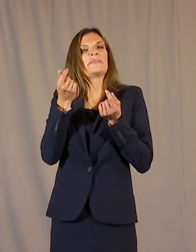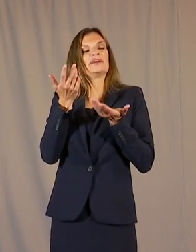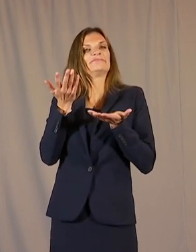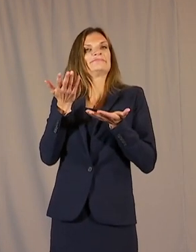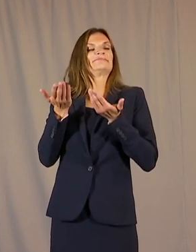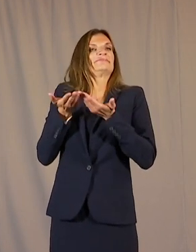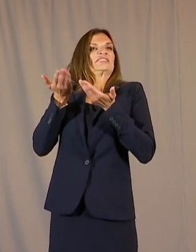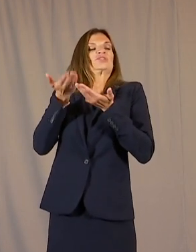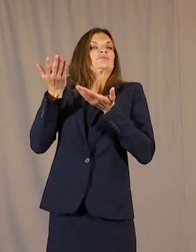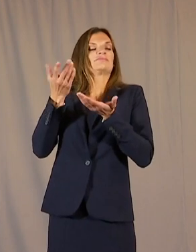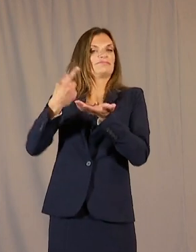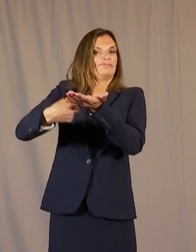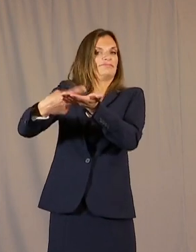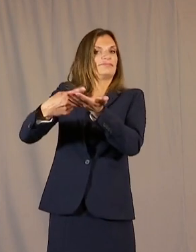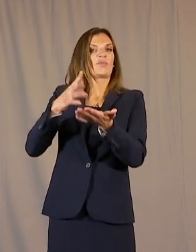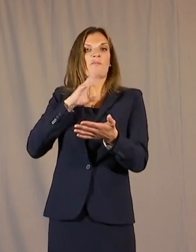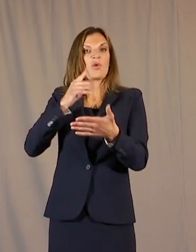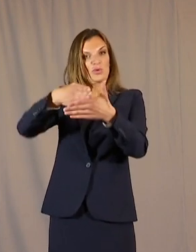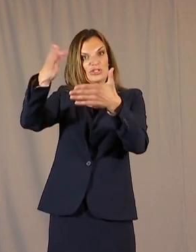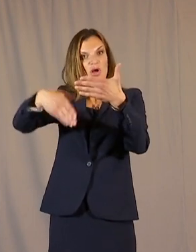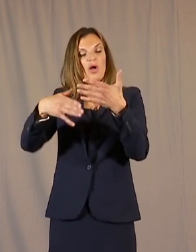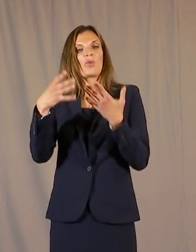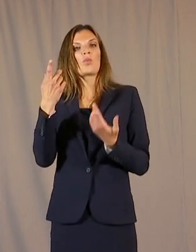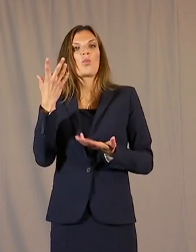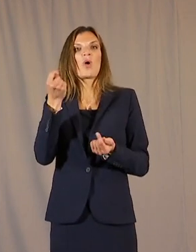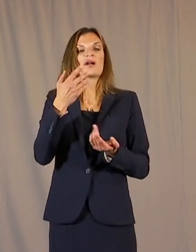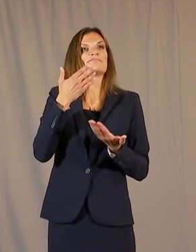phase, right? Results, positivity.